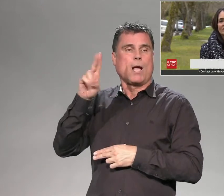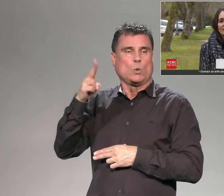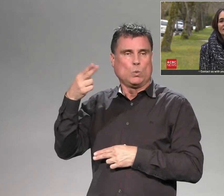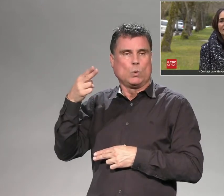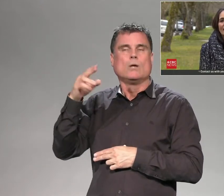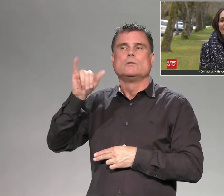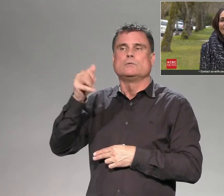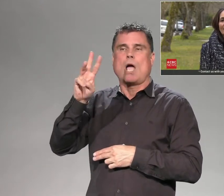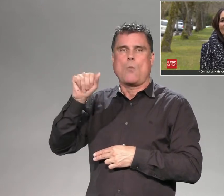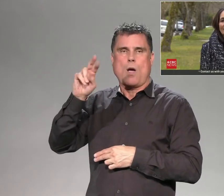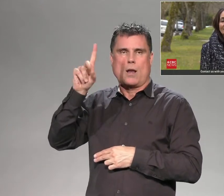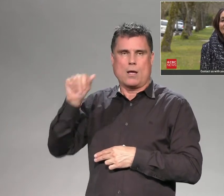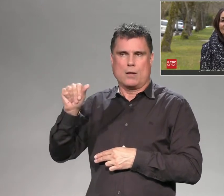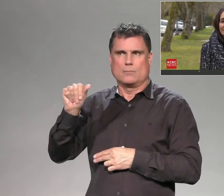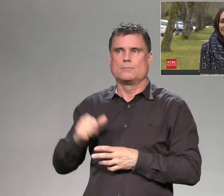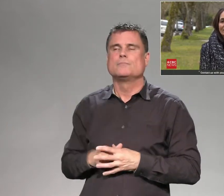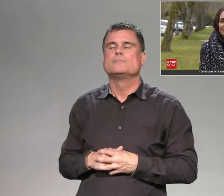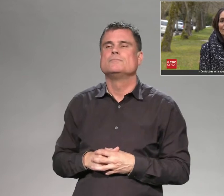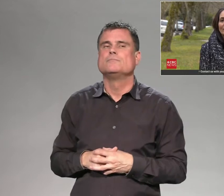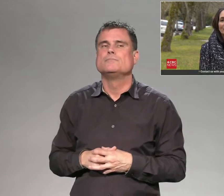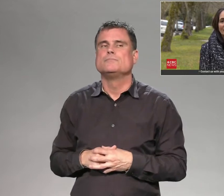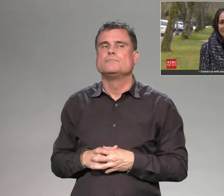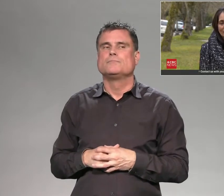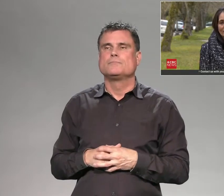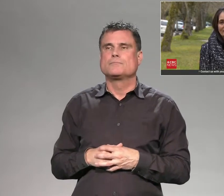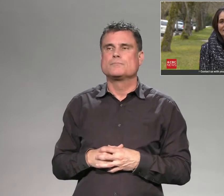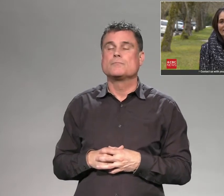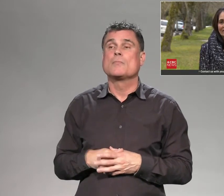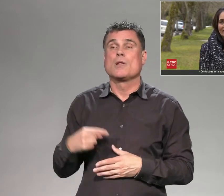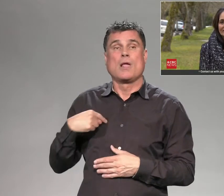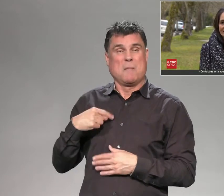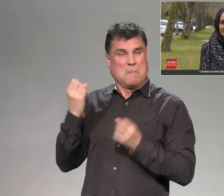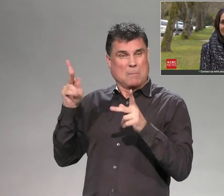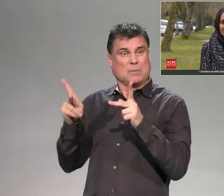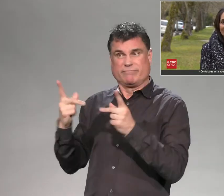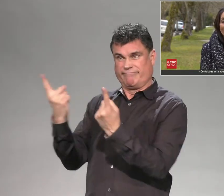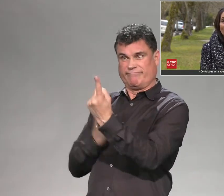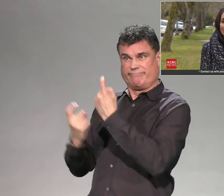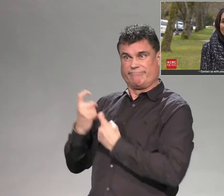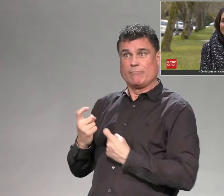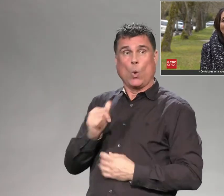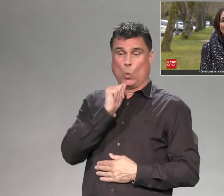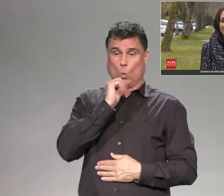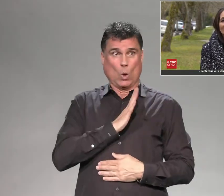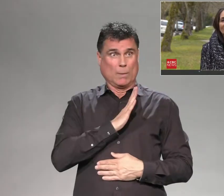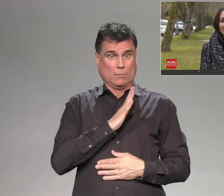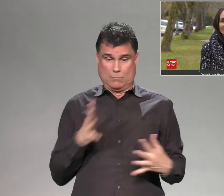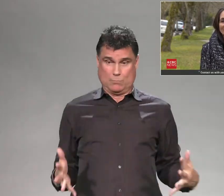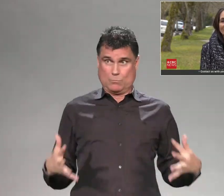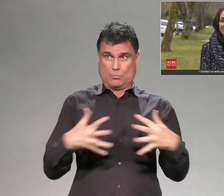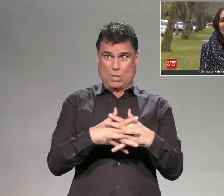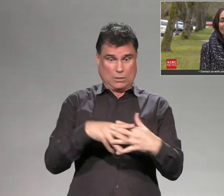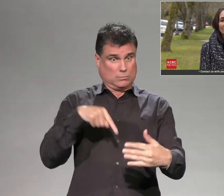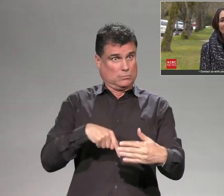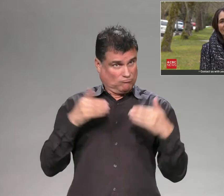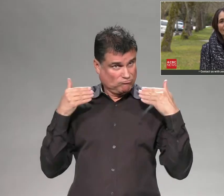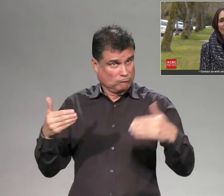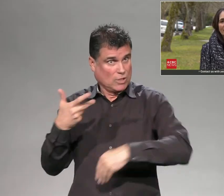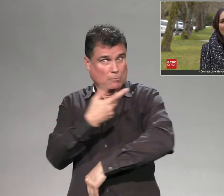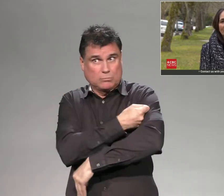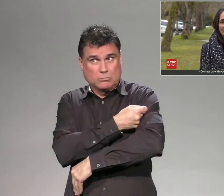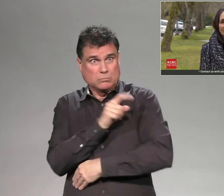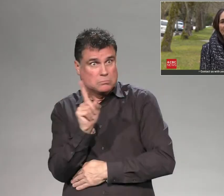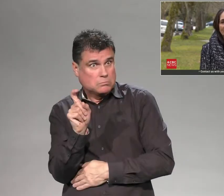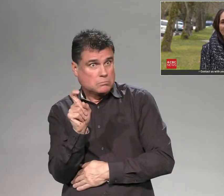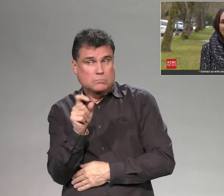One question is it safe for a pregnant woman to take the vaccine? Or can I take the vaccine if I'm thinking